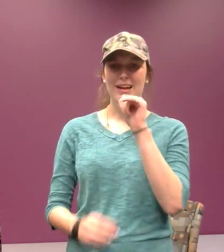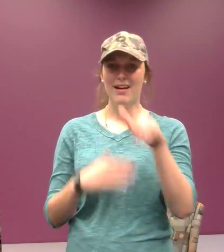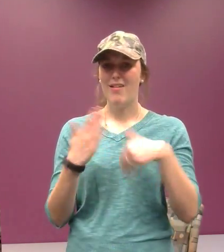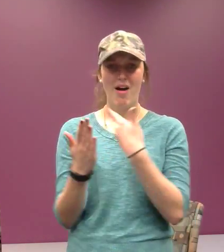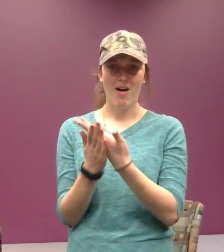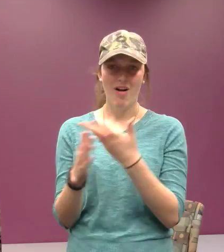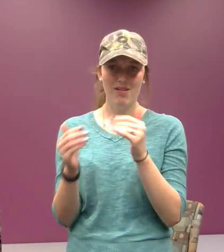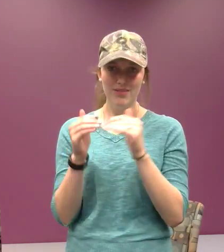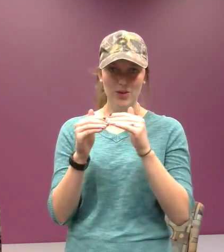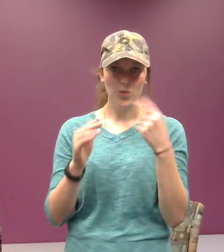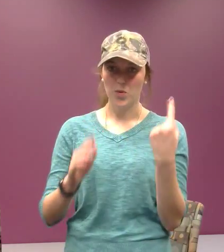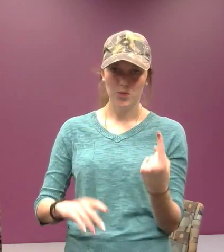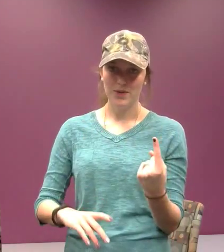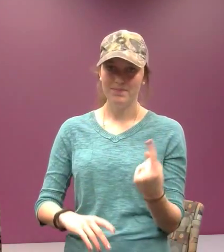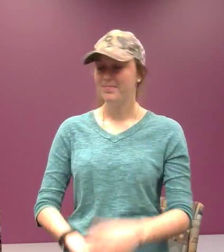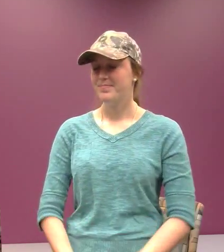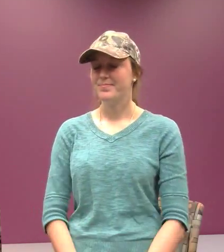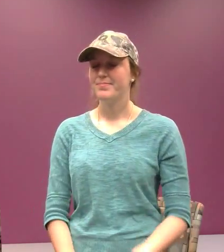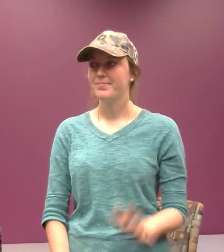don't. They don't.